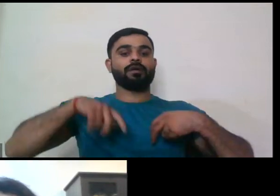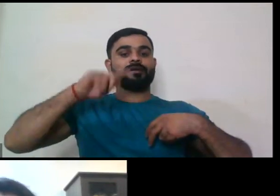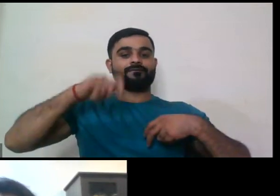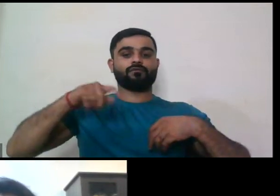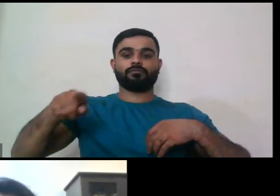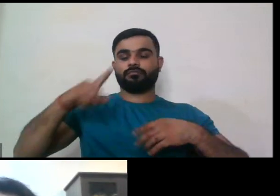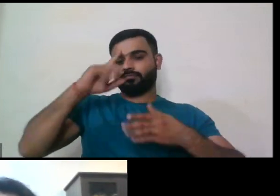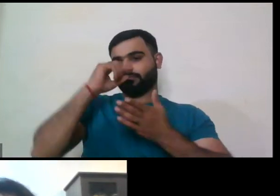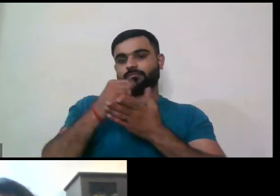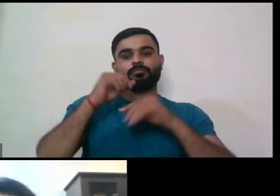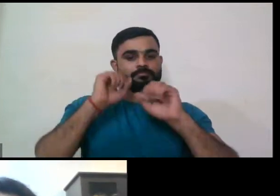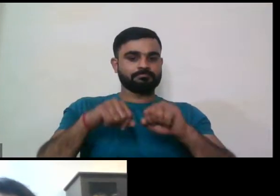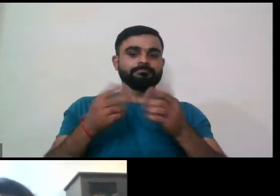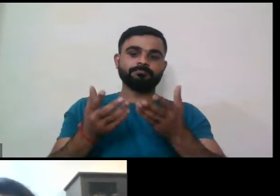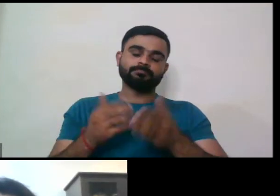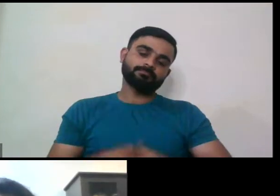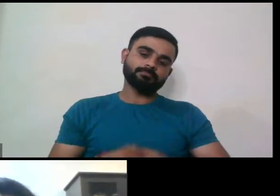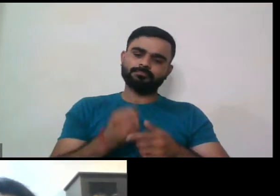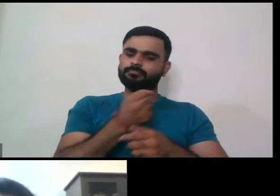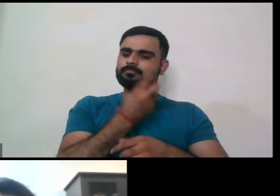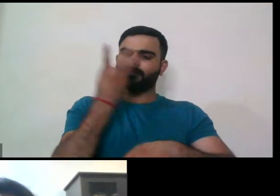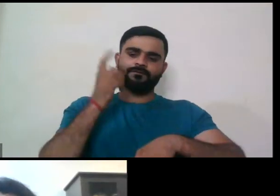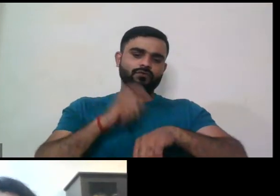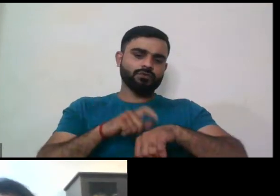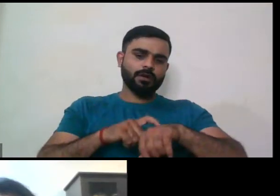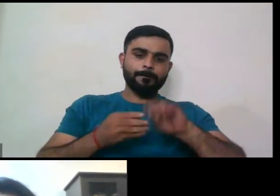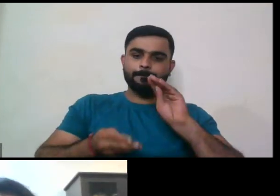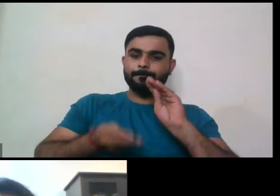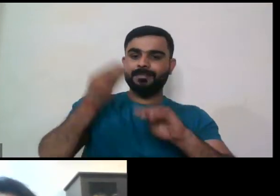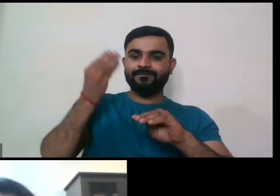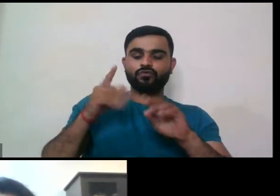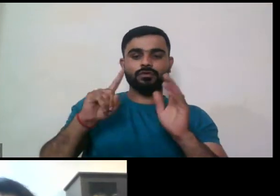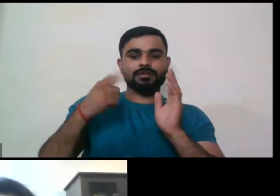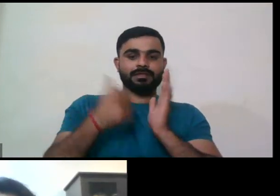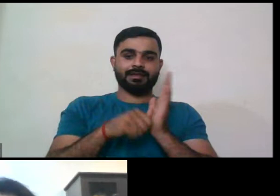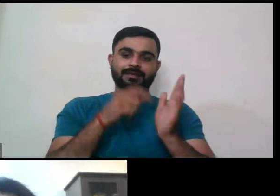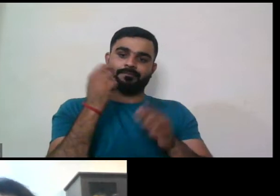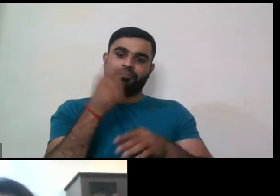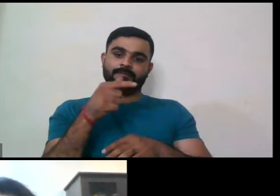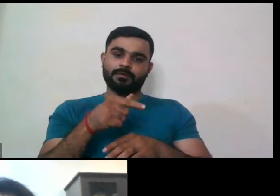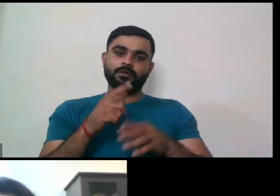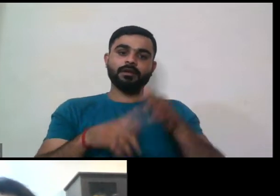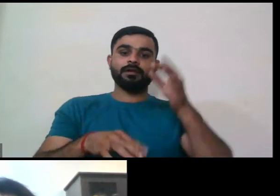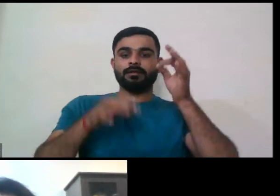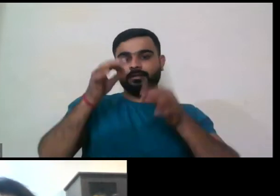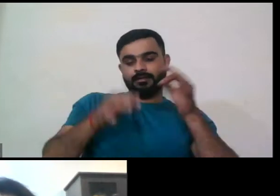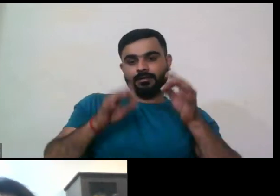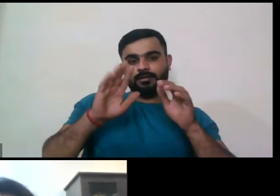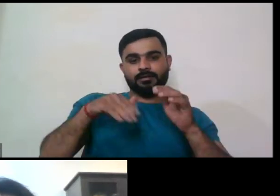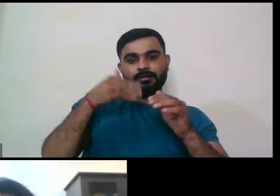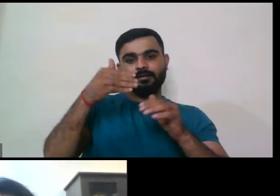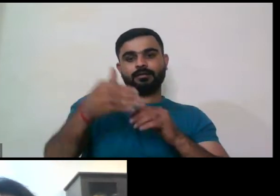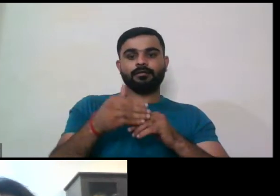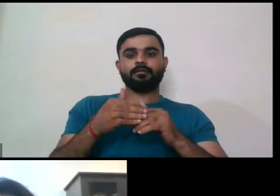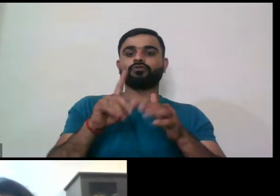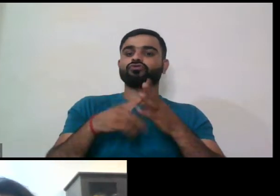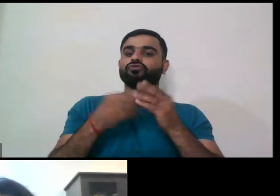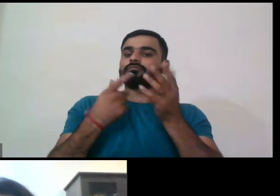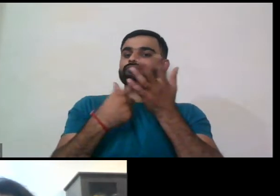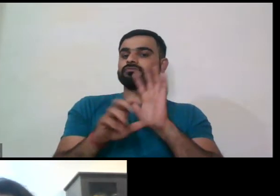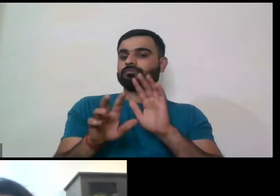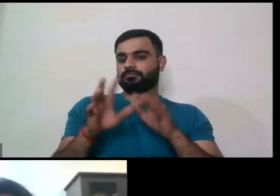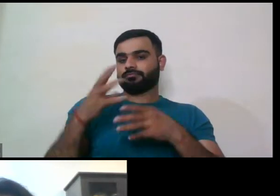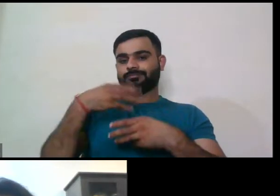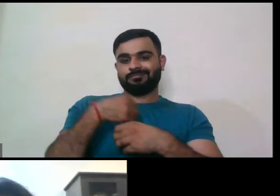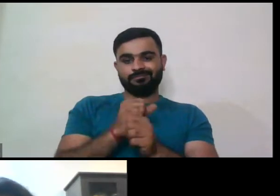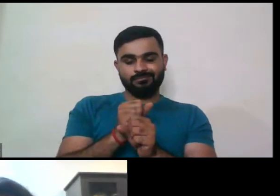making, of course, many times more of their salary than they do as Supreme Court judges after they retire, as in